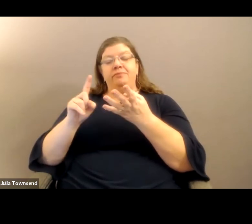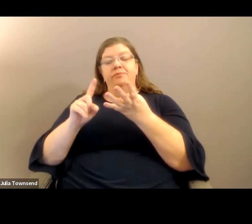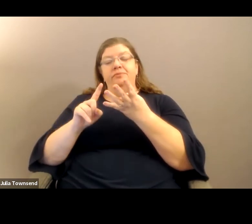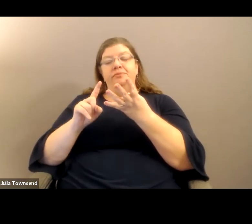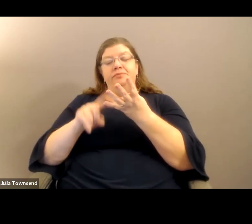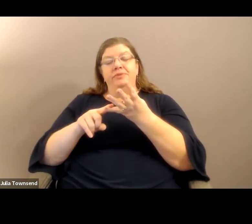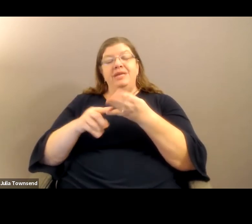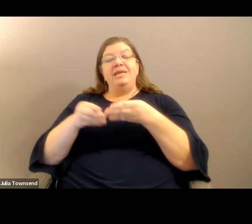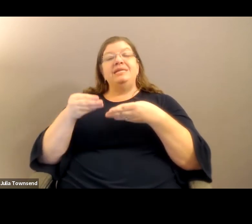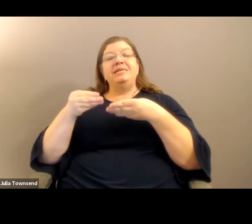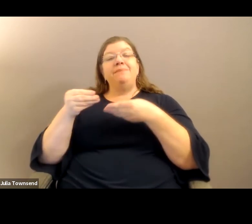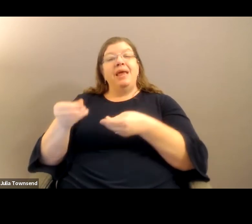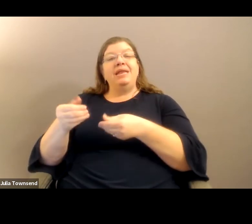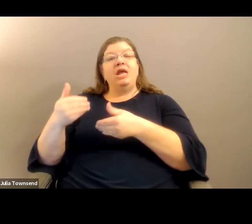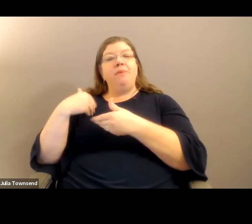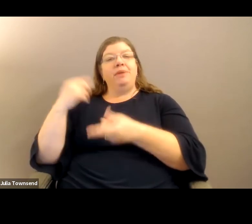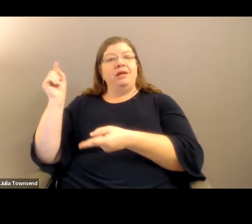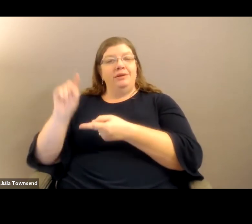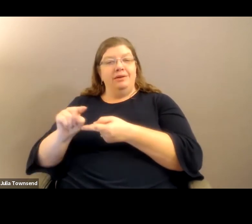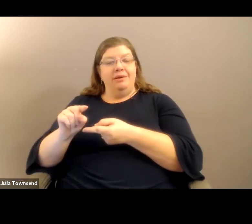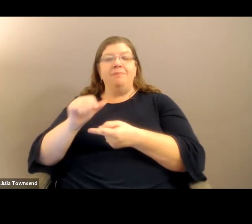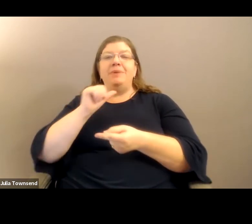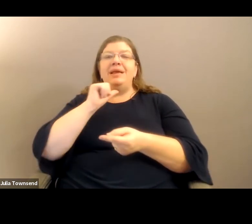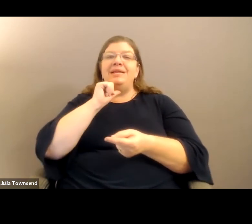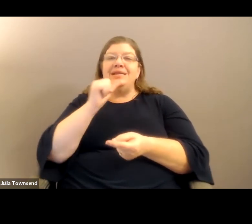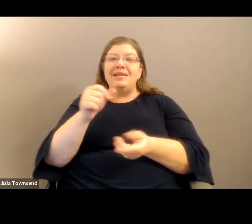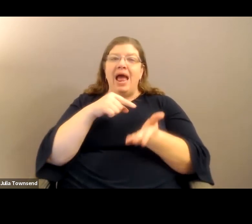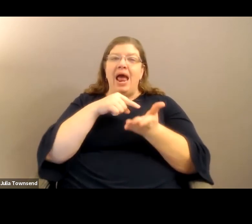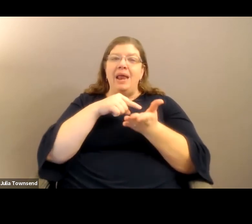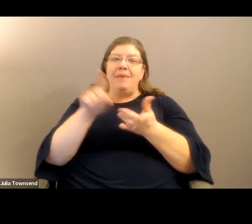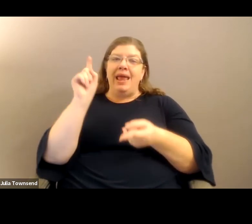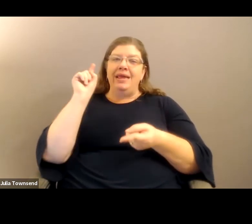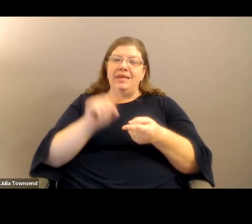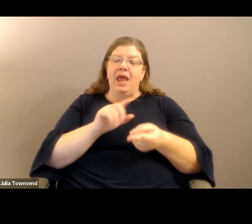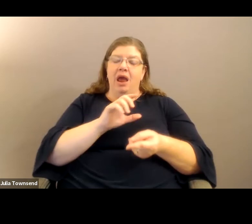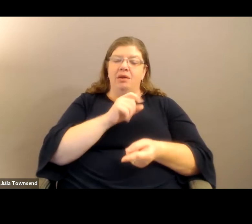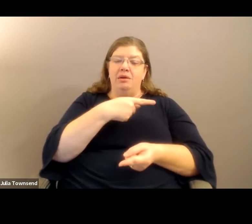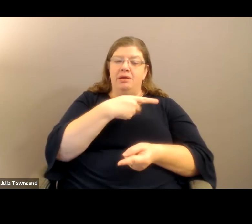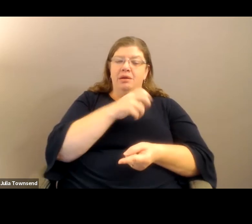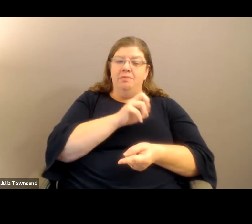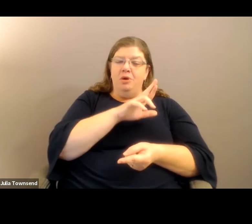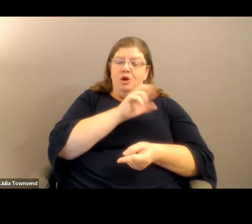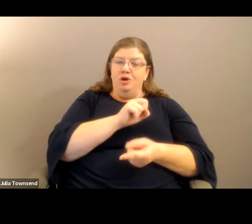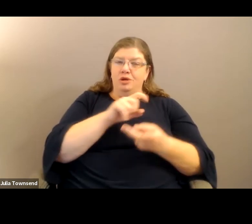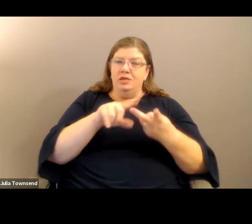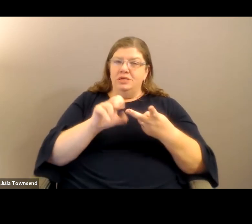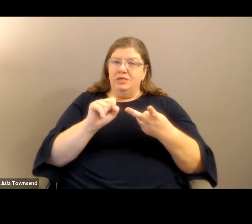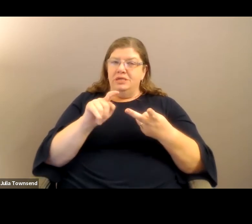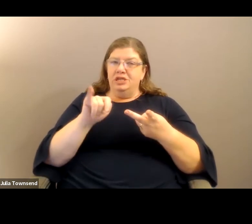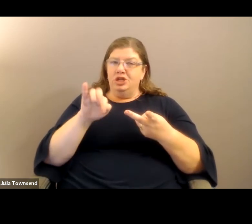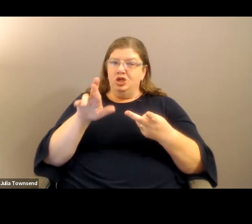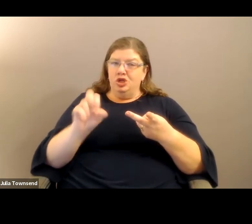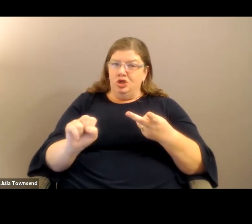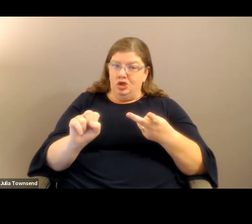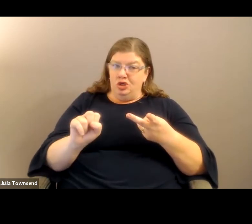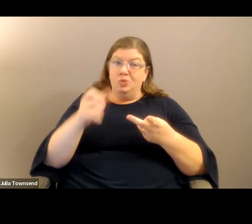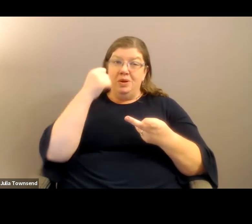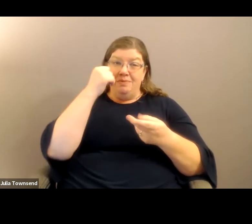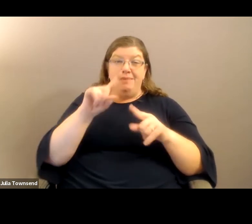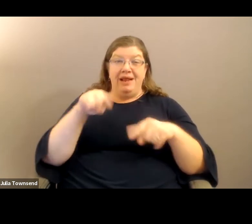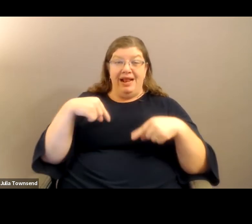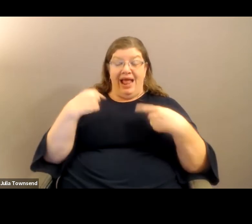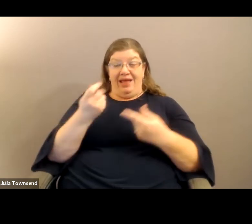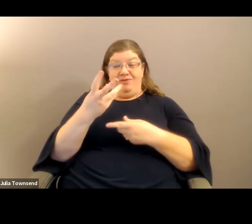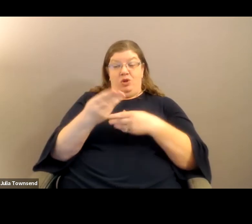but not paying down the PERS and STIRS. So if you remember in the last few budgets that